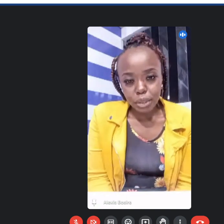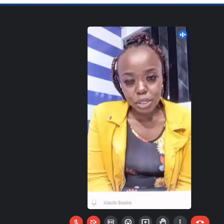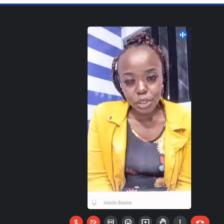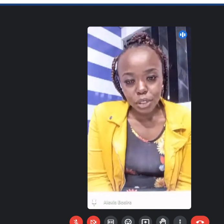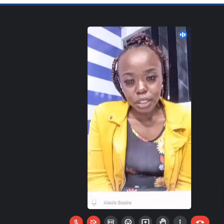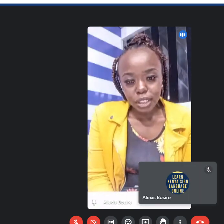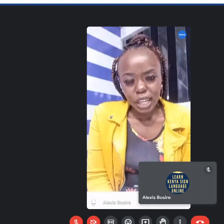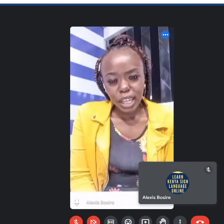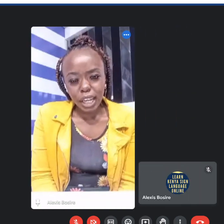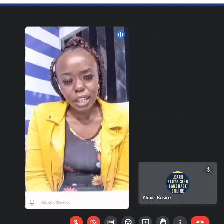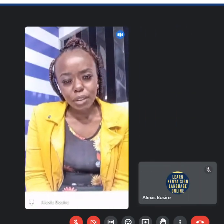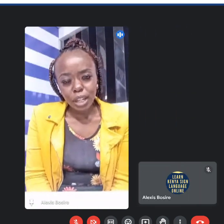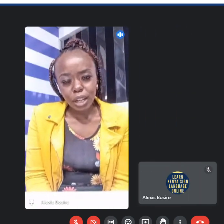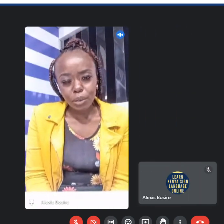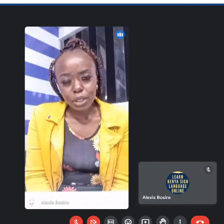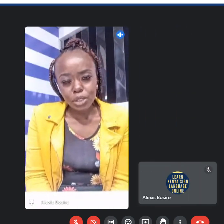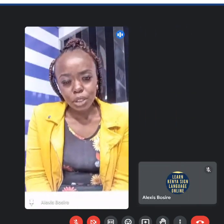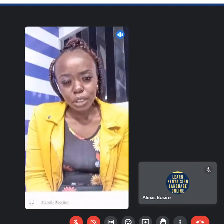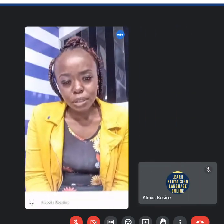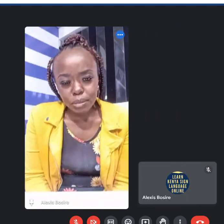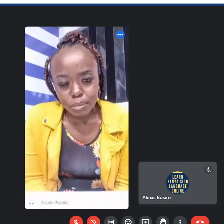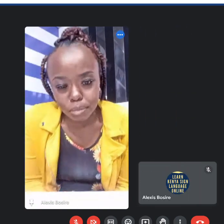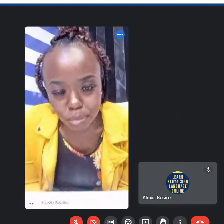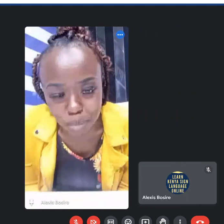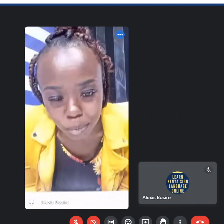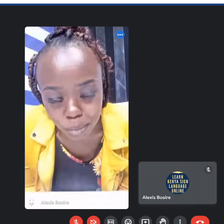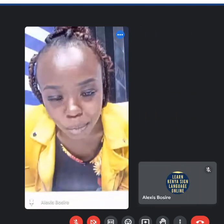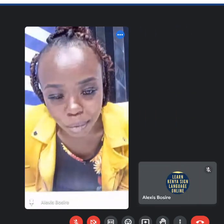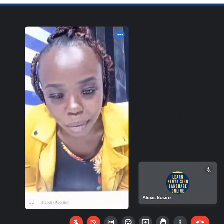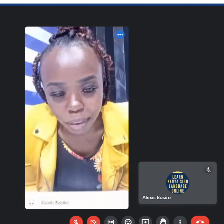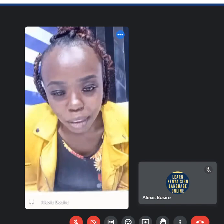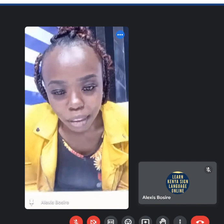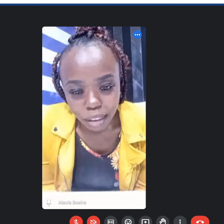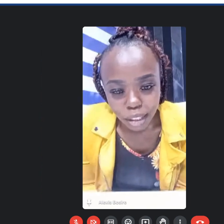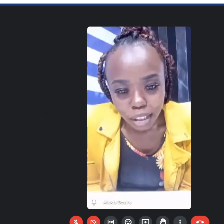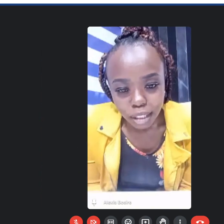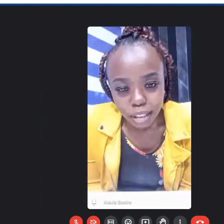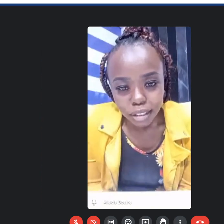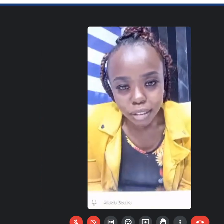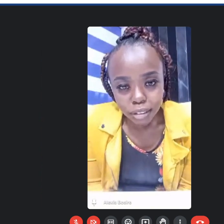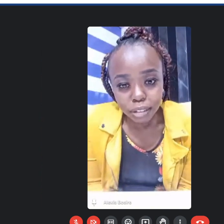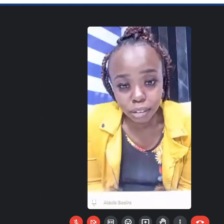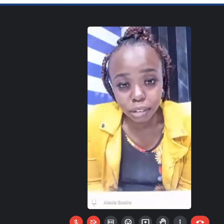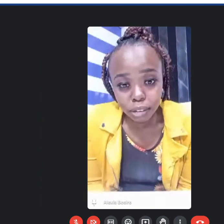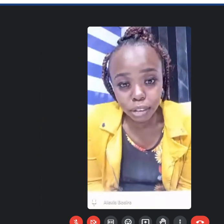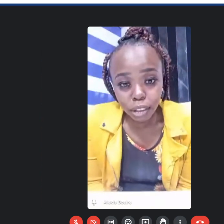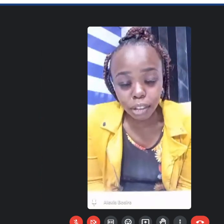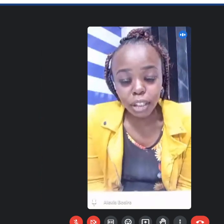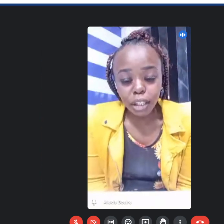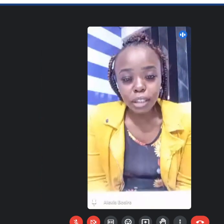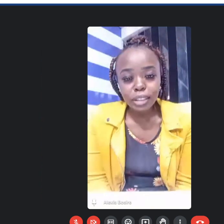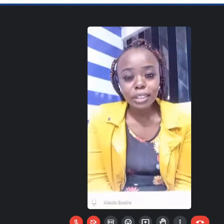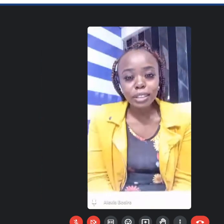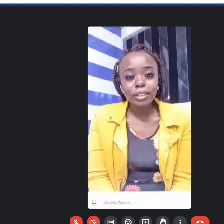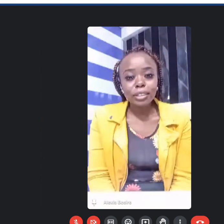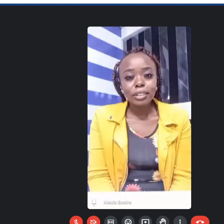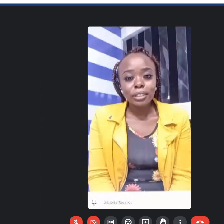Any question? Kenneth, you had a question? I have a comment.